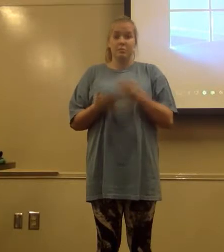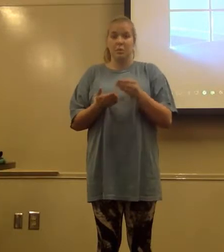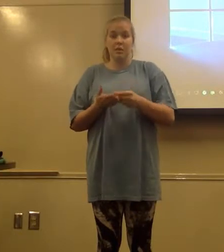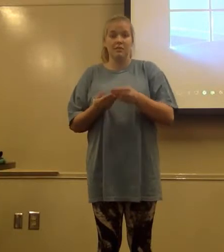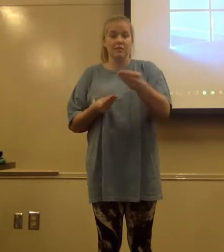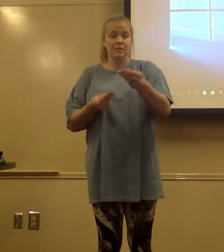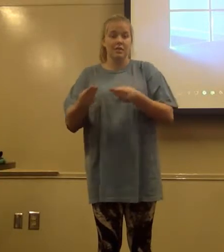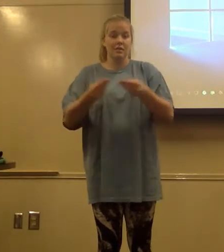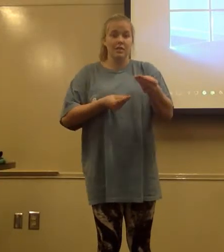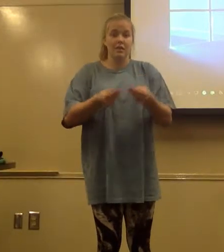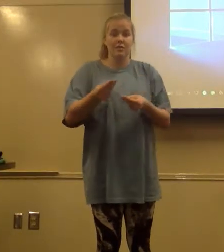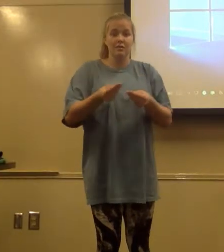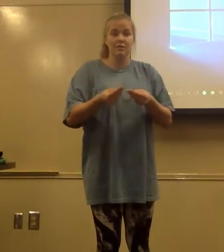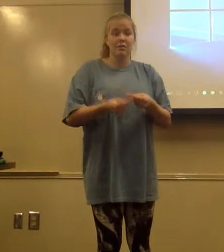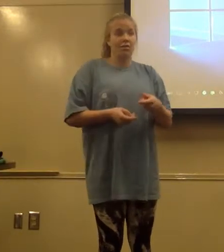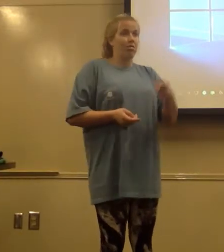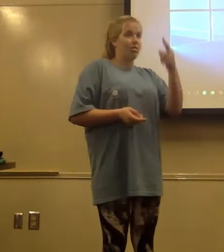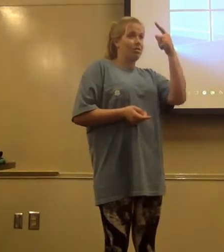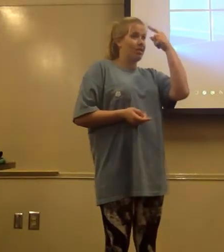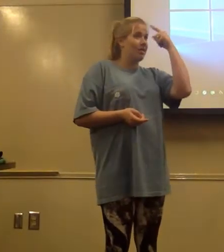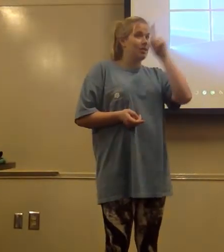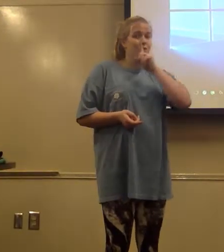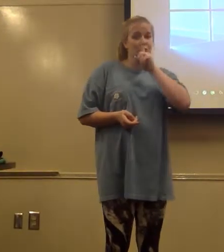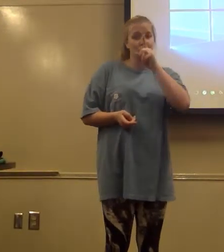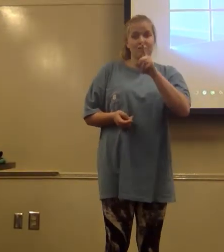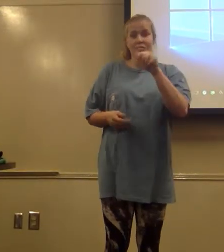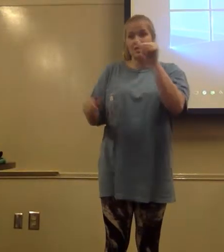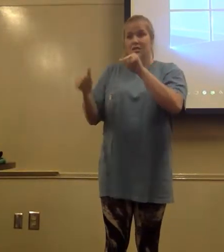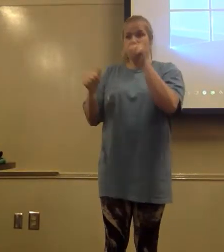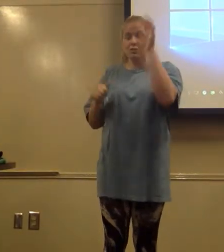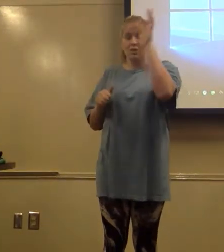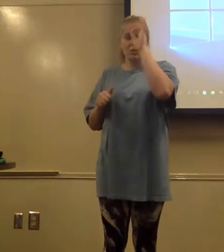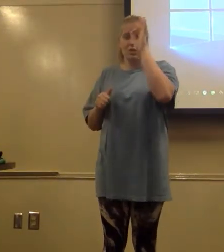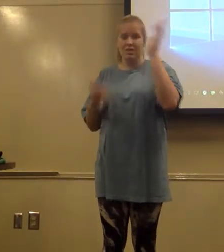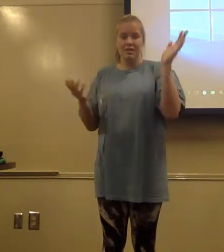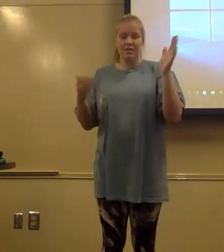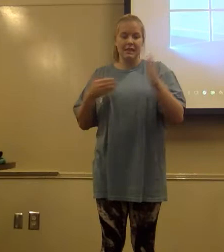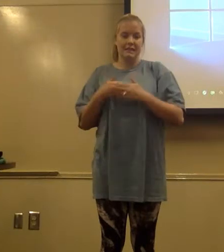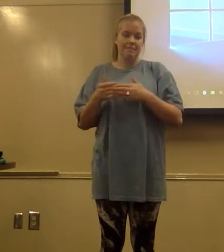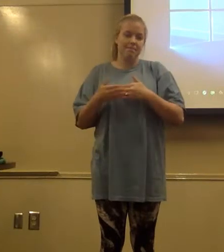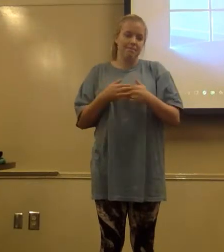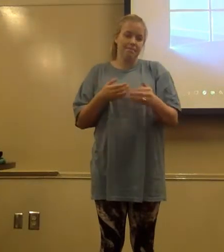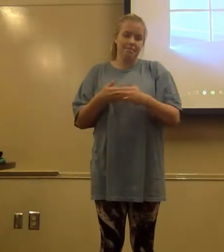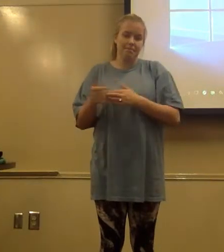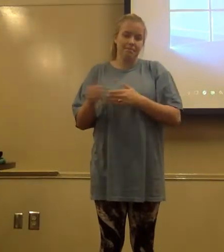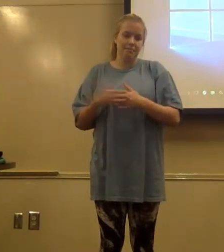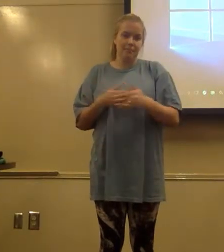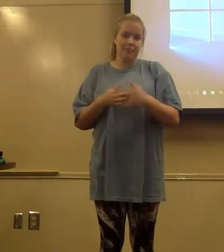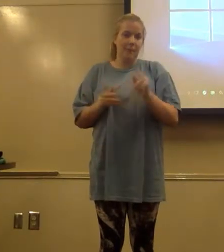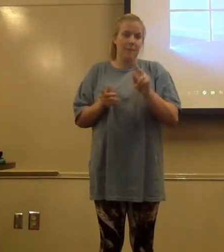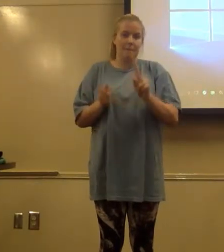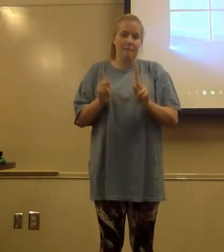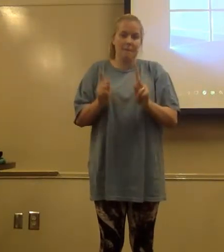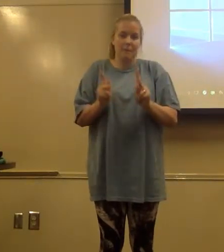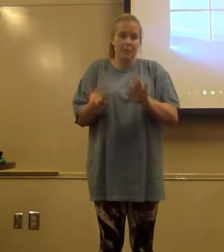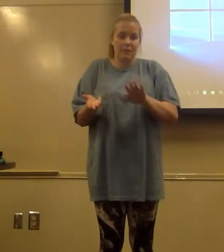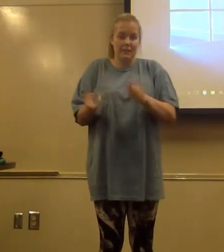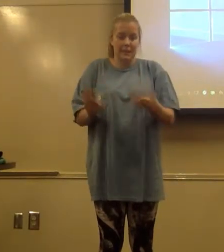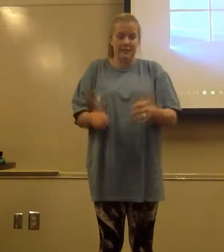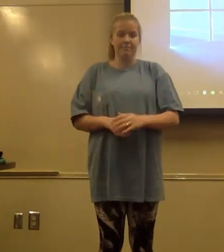and they haven't really looked at the science. Either way, what they're doing is they're harming people, right? And so, yes, people love